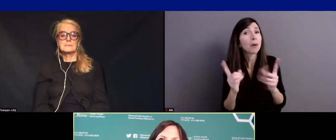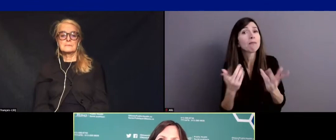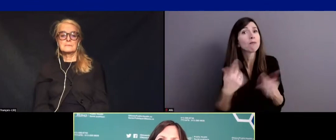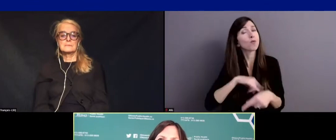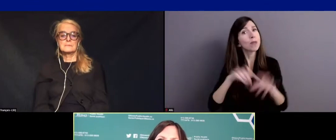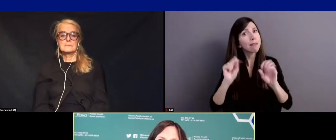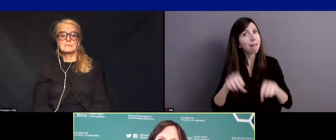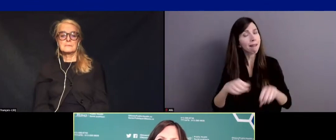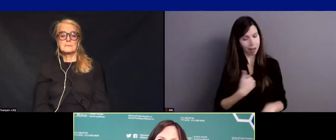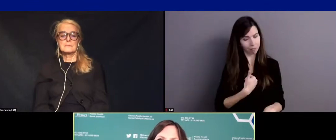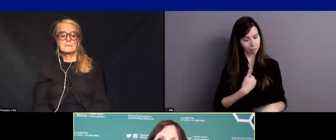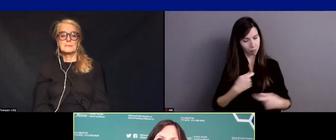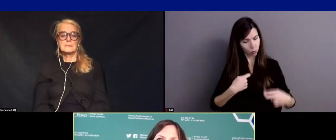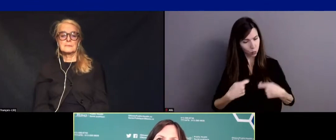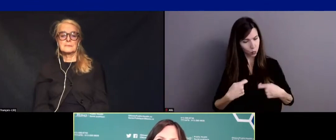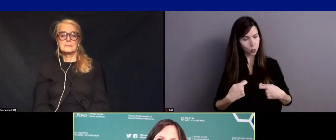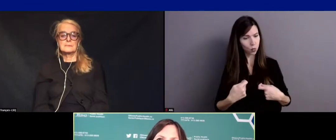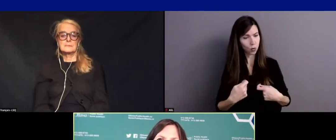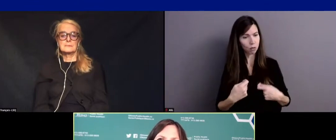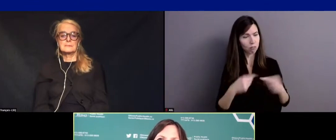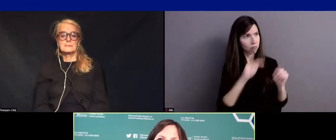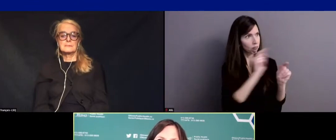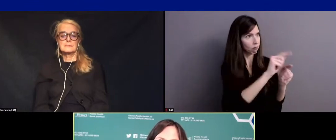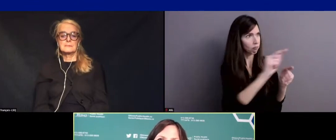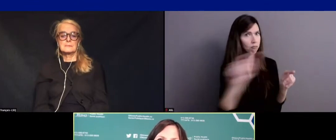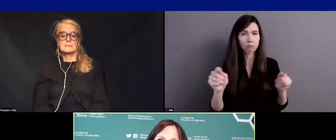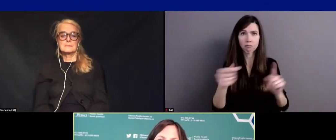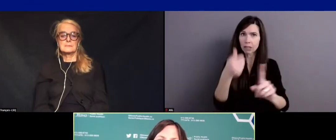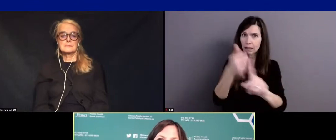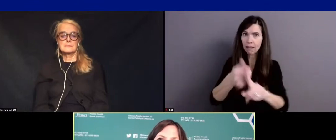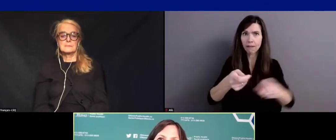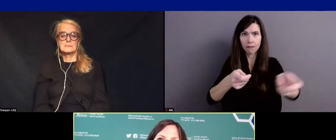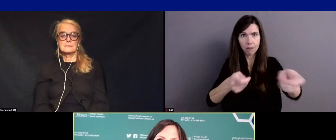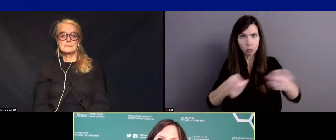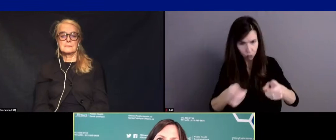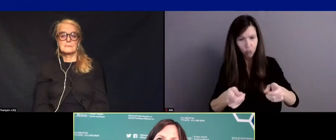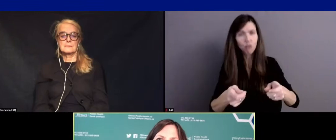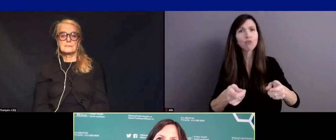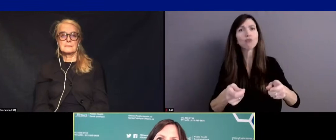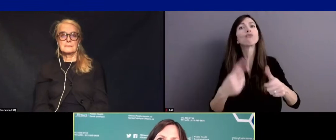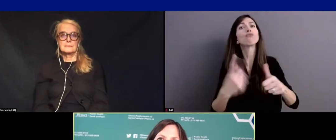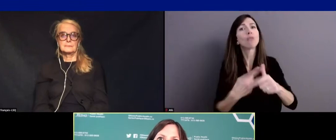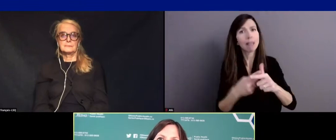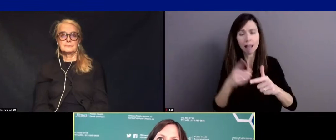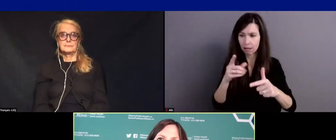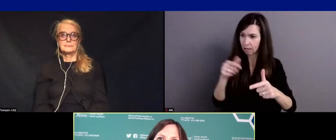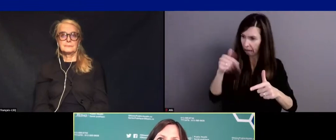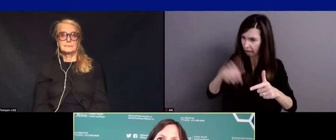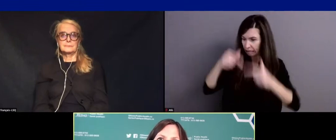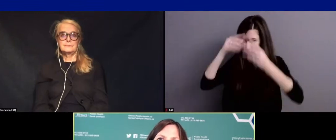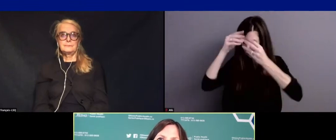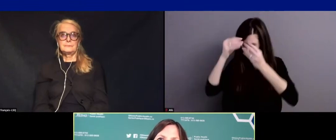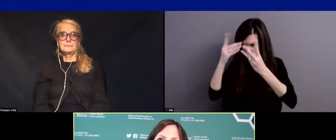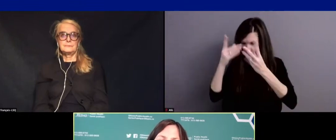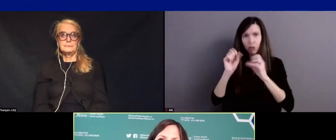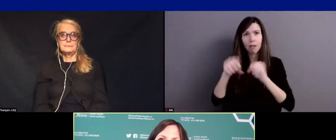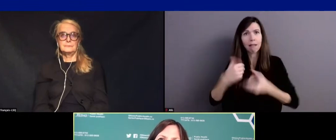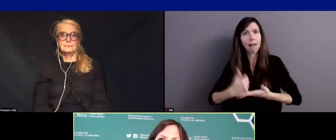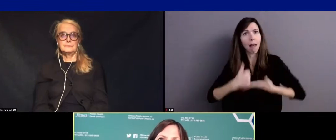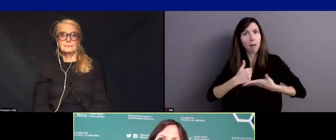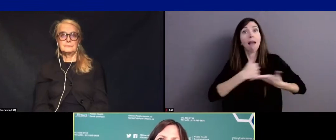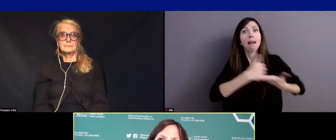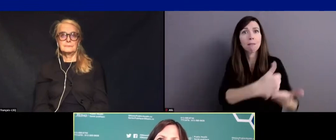actions to focus on that and how we will be able to use that knowledge to get through this period.